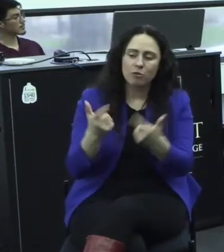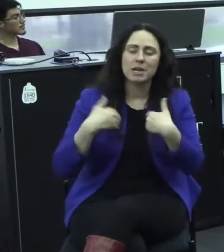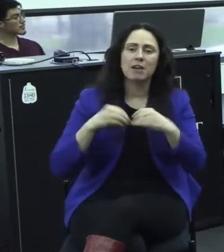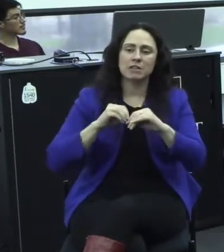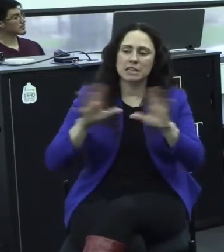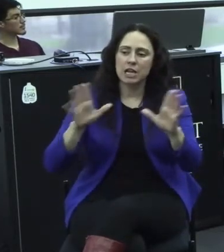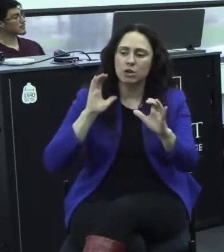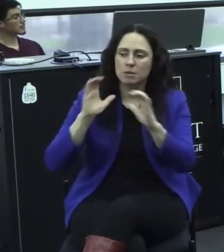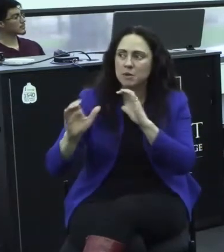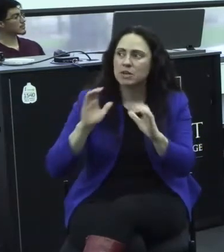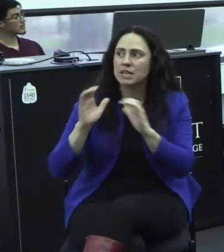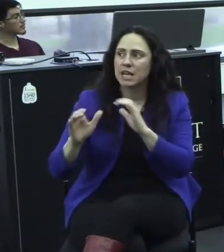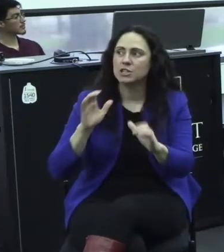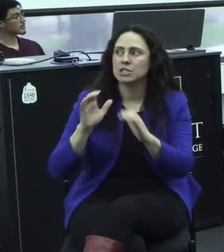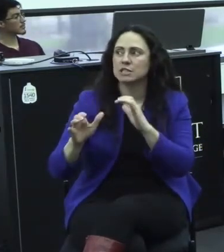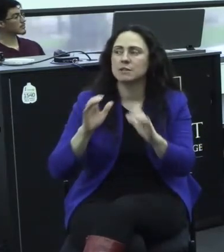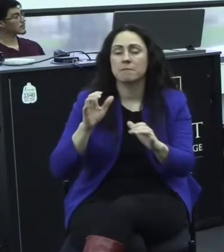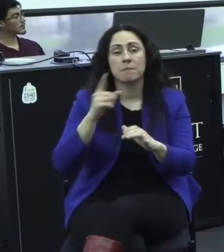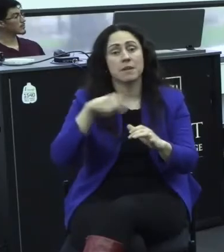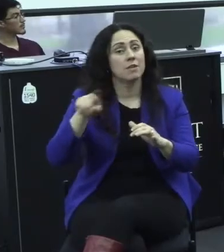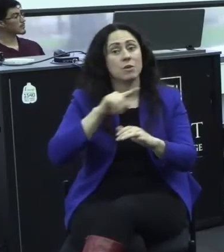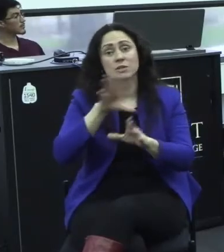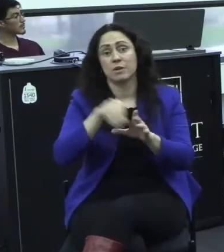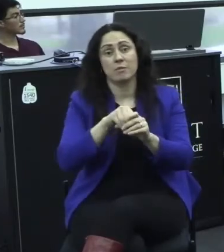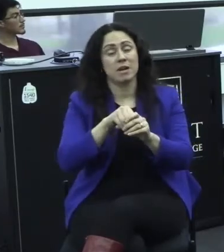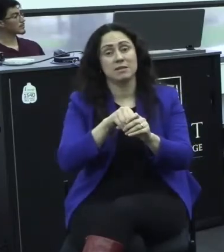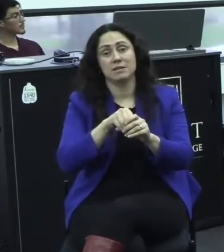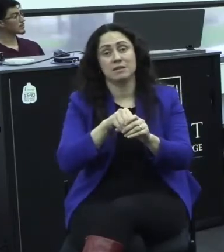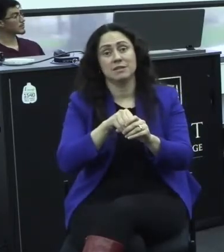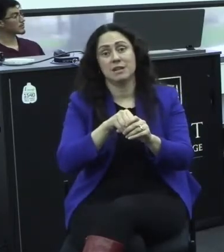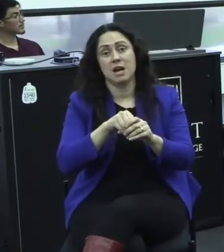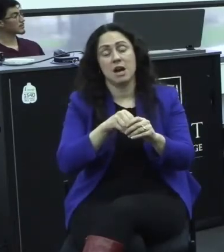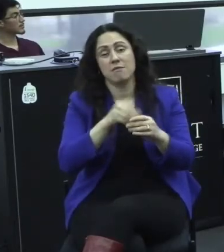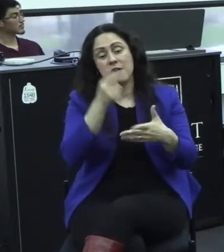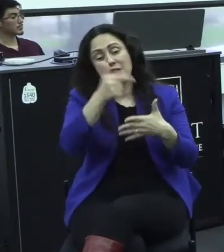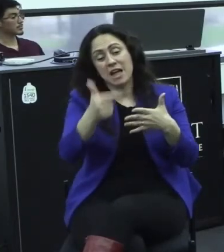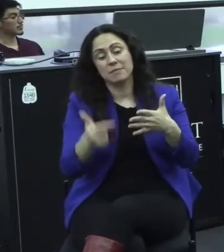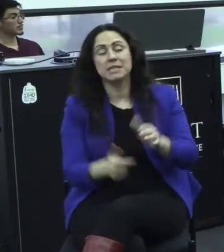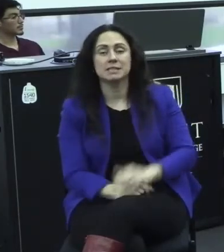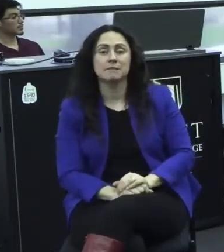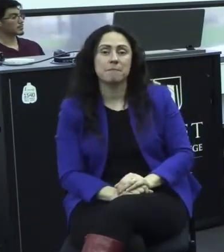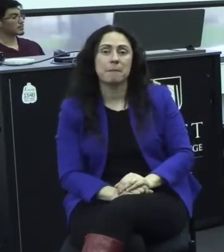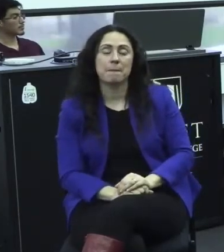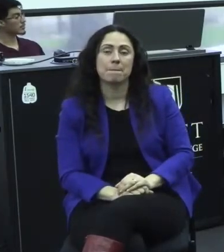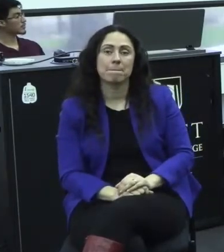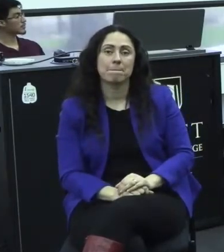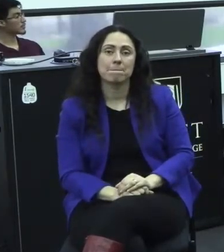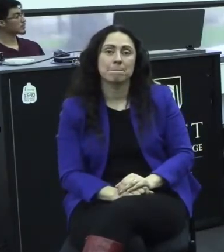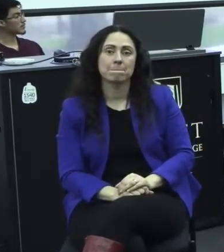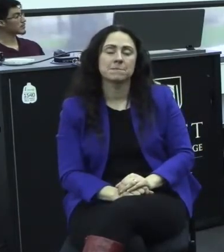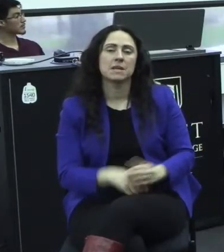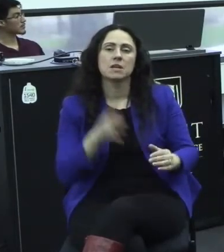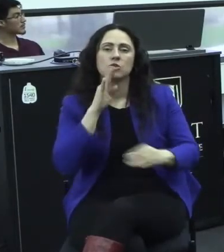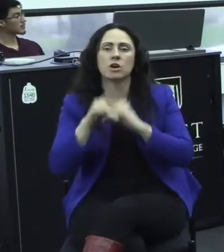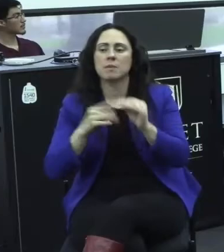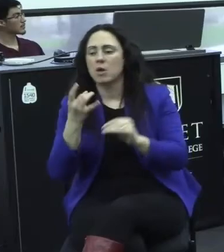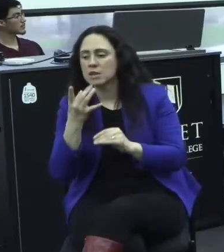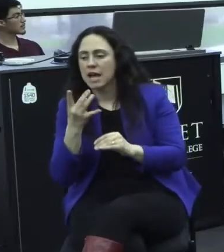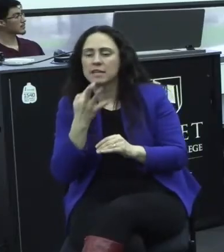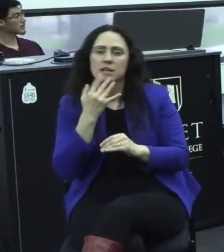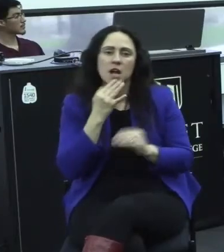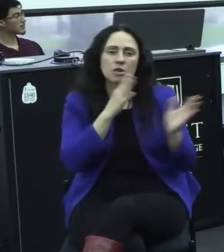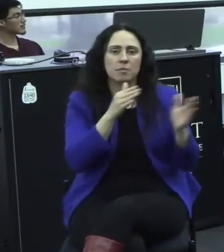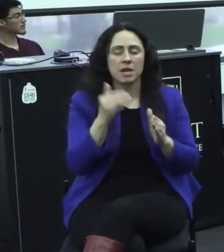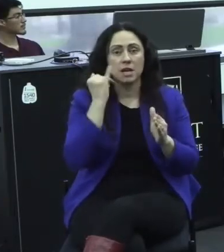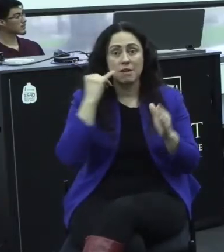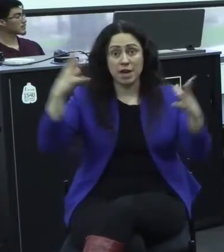communication, and those are part of design elements. we talk about light, color, and pattern. If I turn